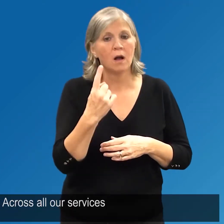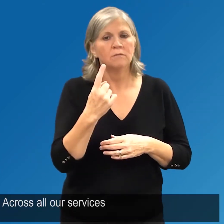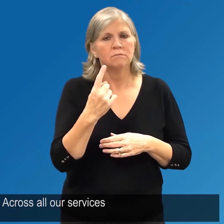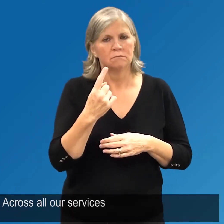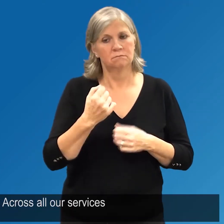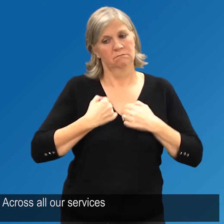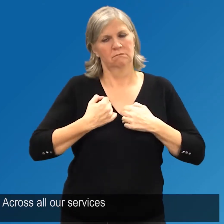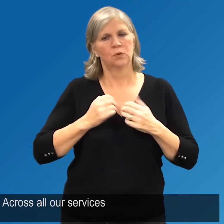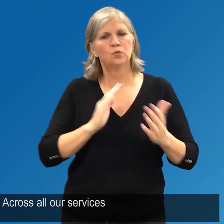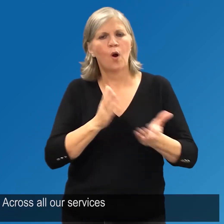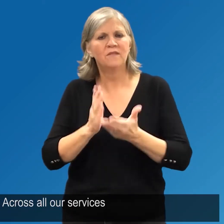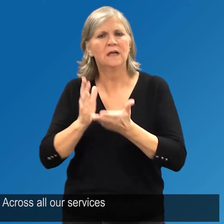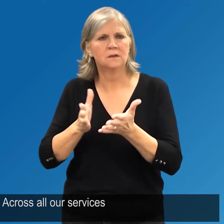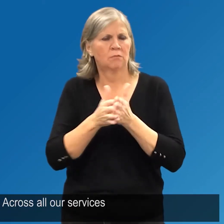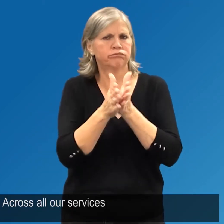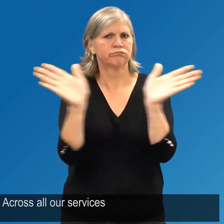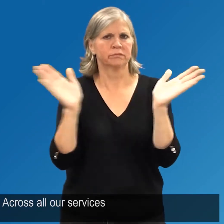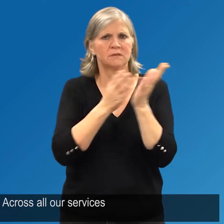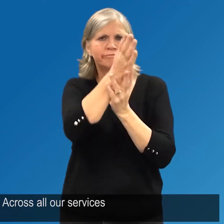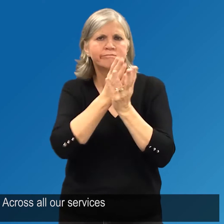Section 4. BSL National Plan for